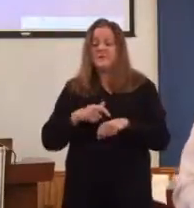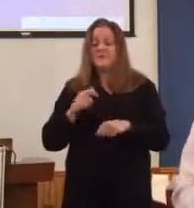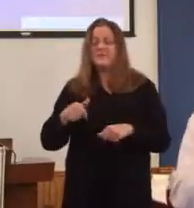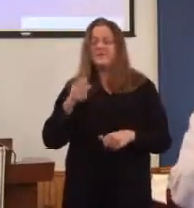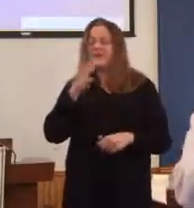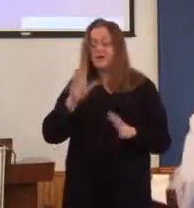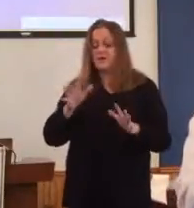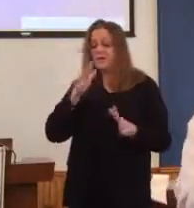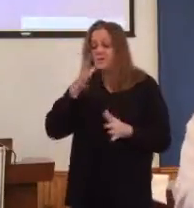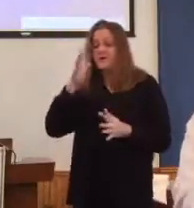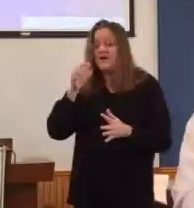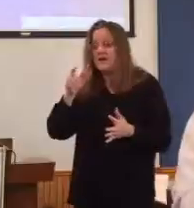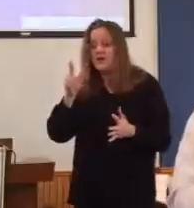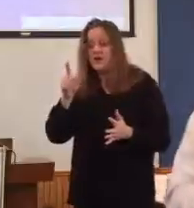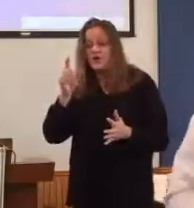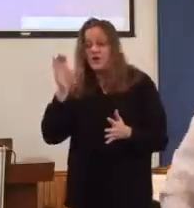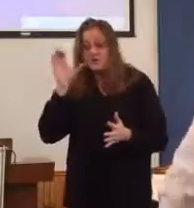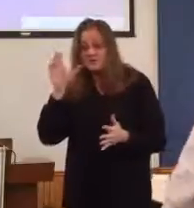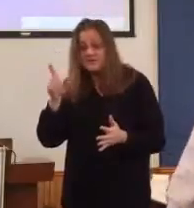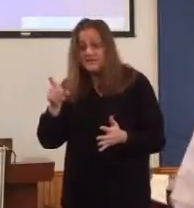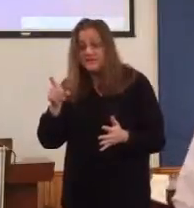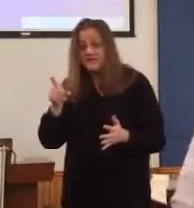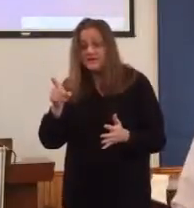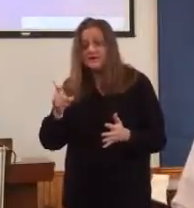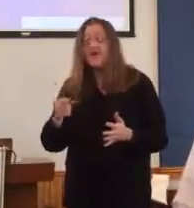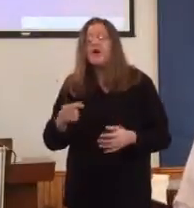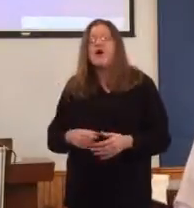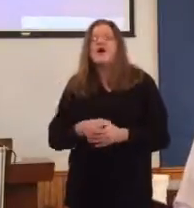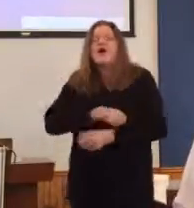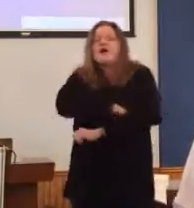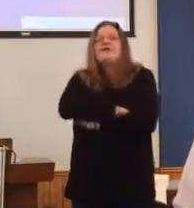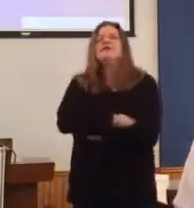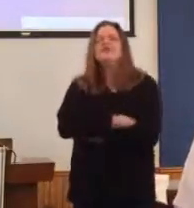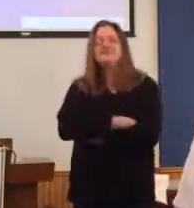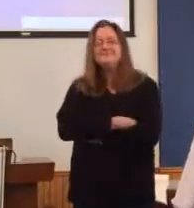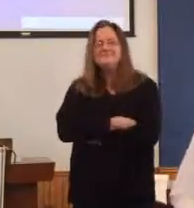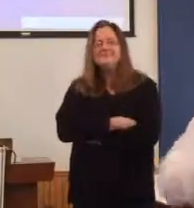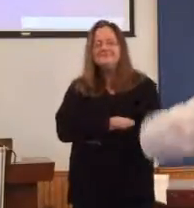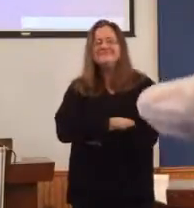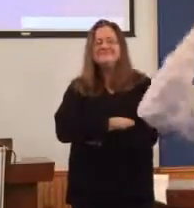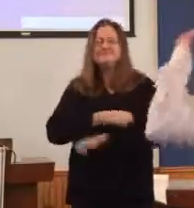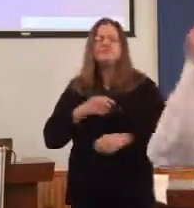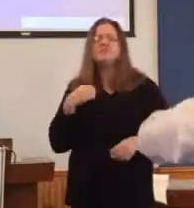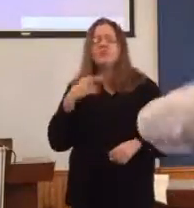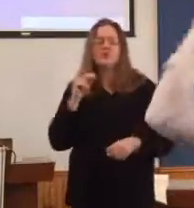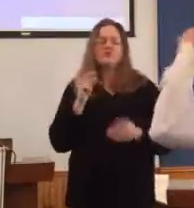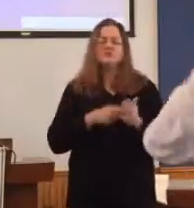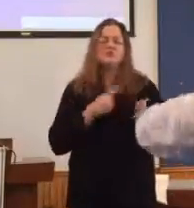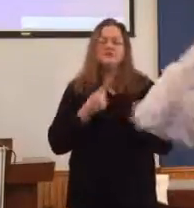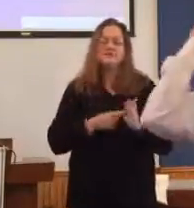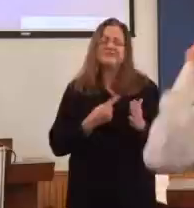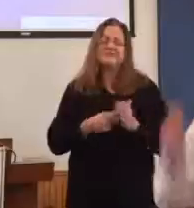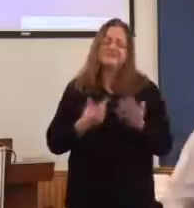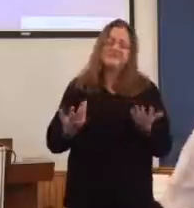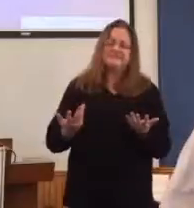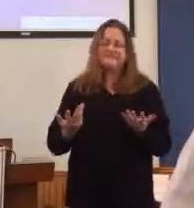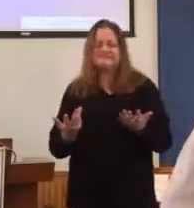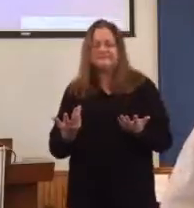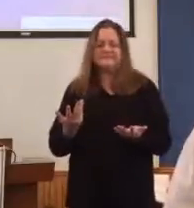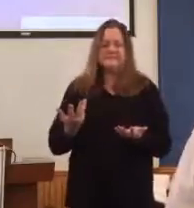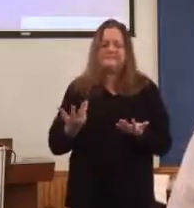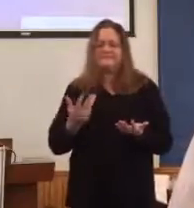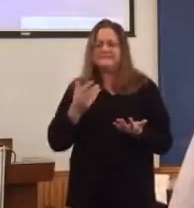parental question, are you listening, is always answered, oh yeah. But sometimes, you know, it's